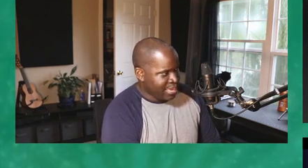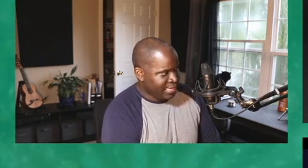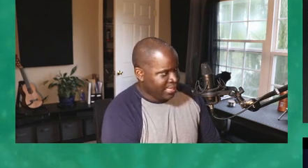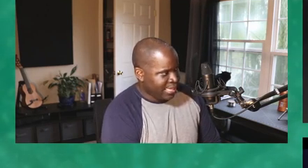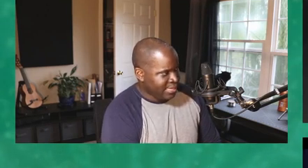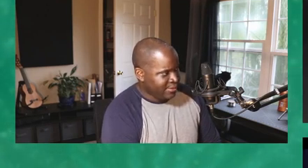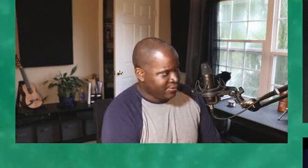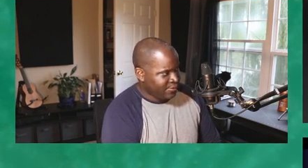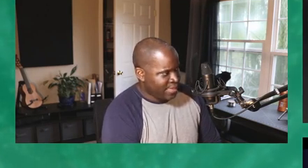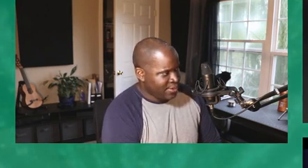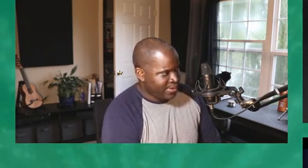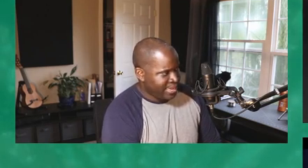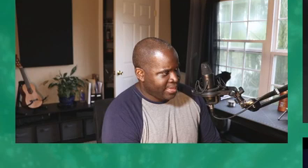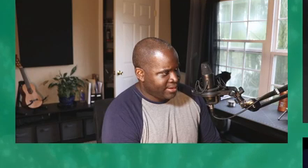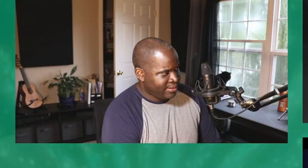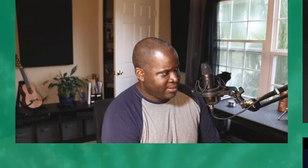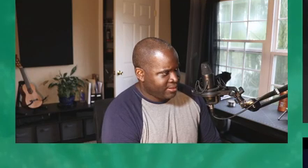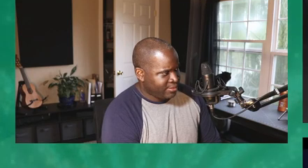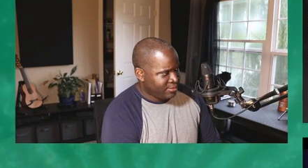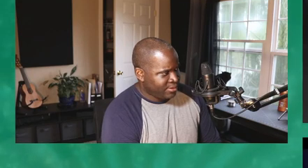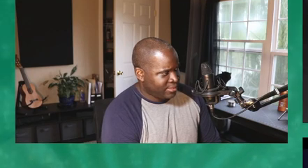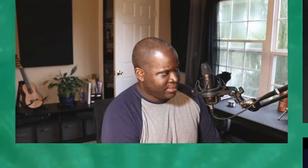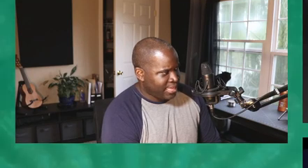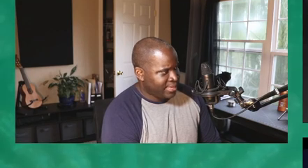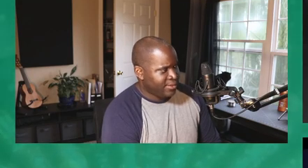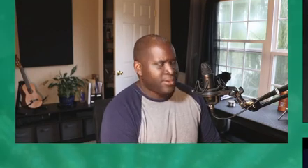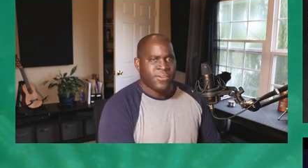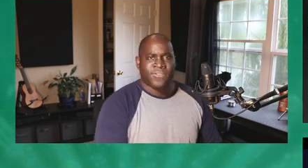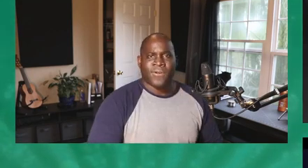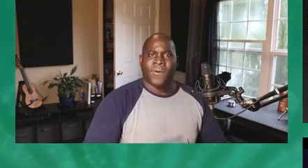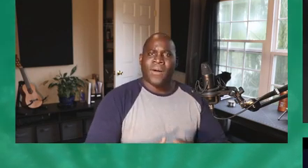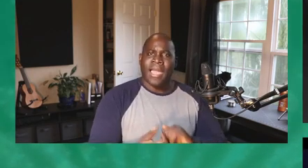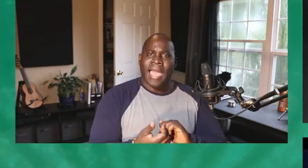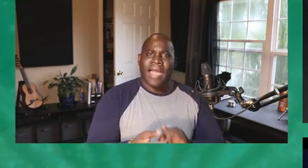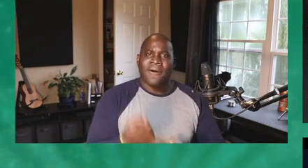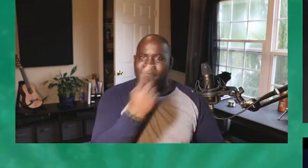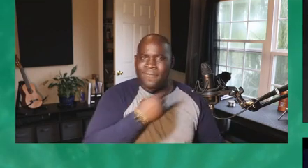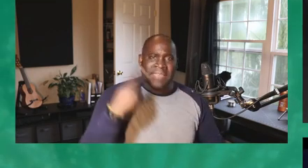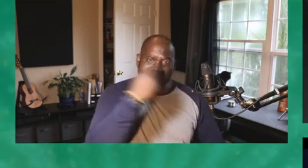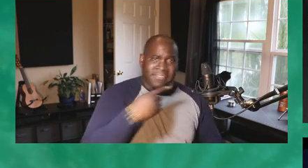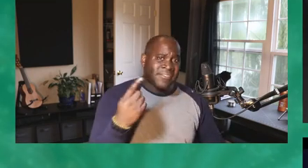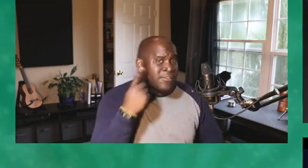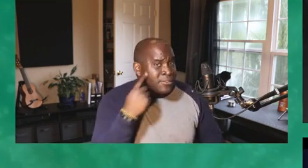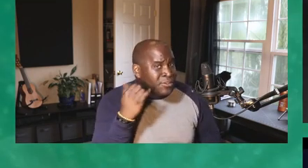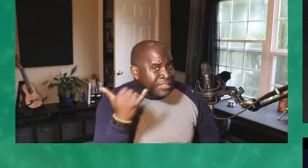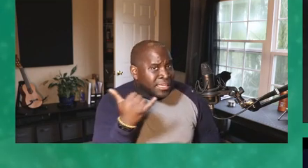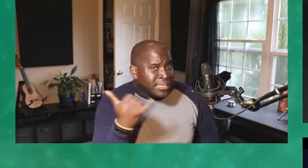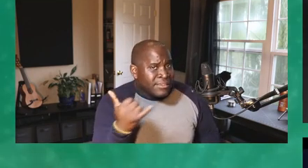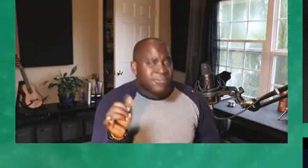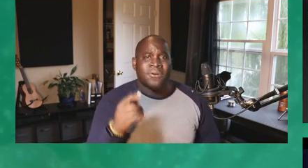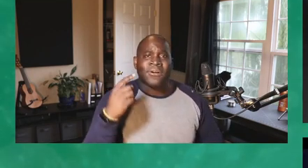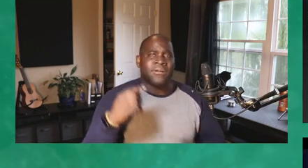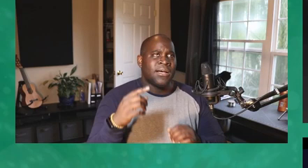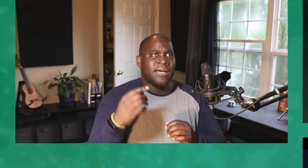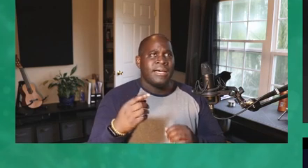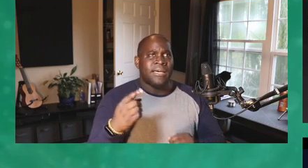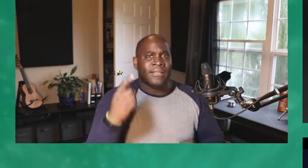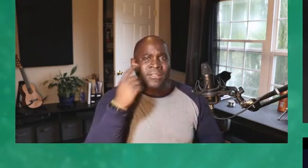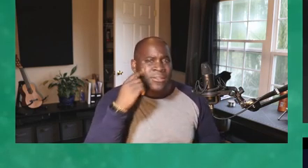look and like so that you get look like. So how face look like,